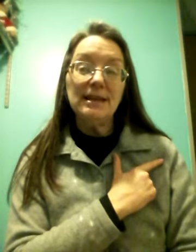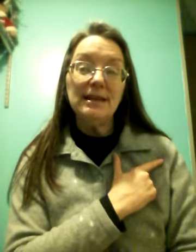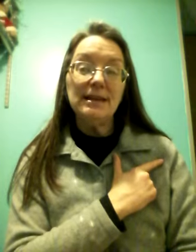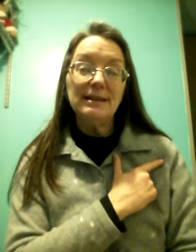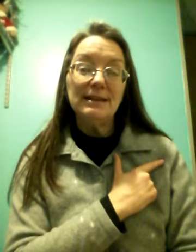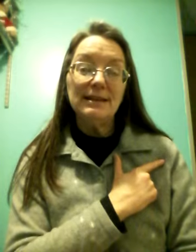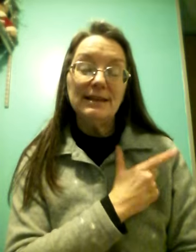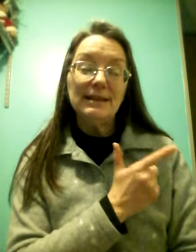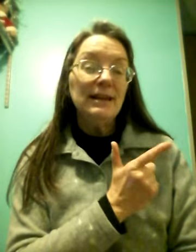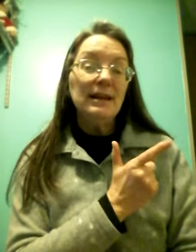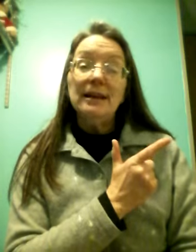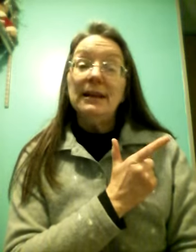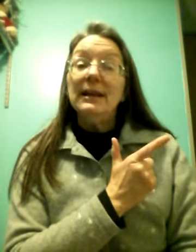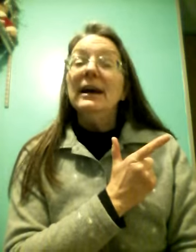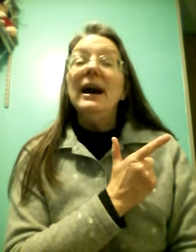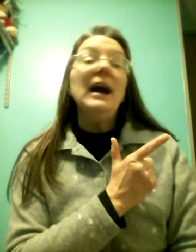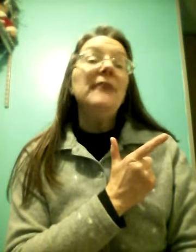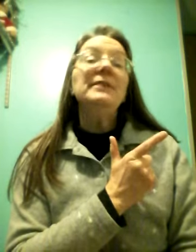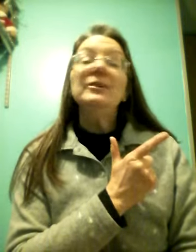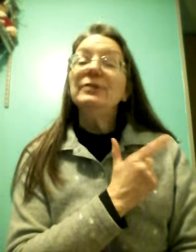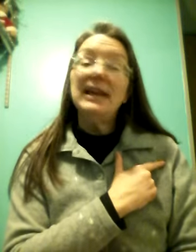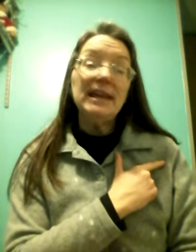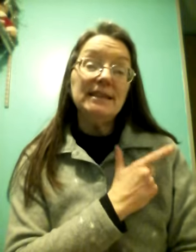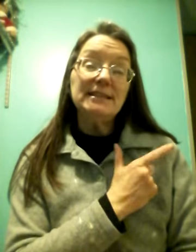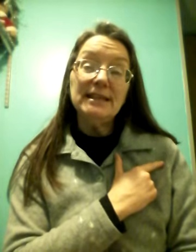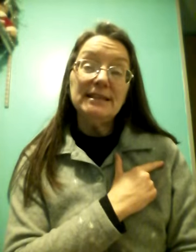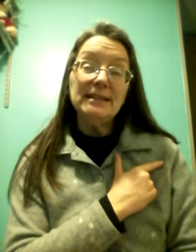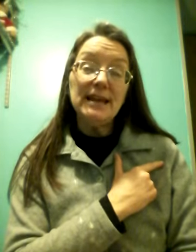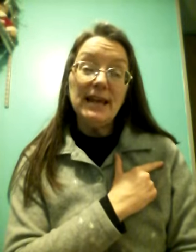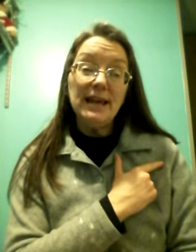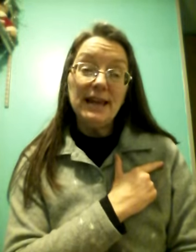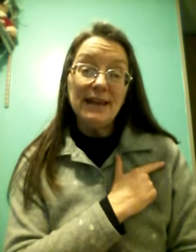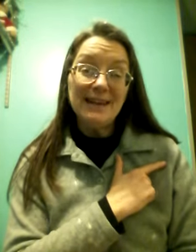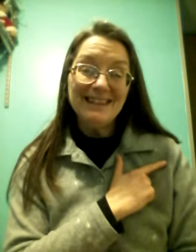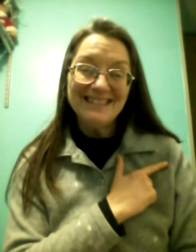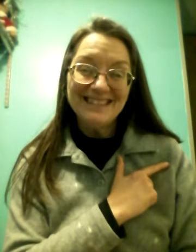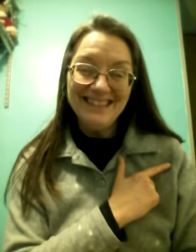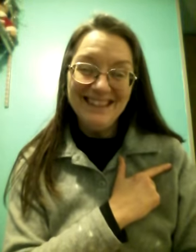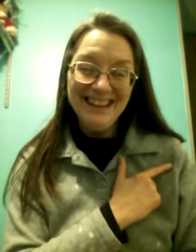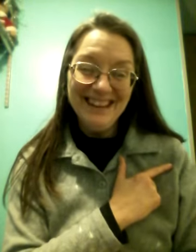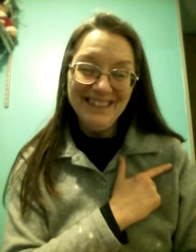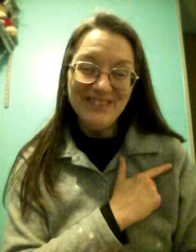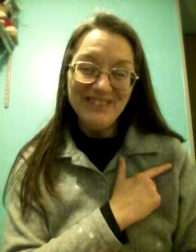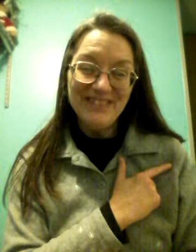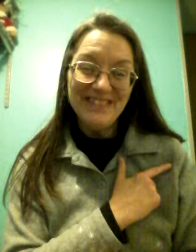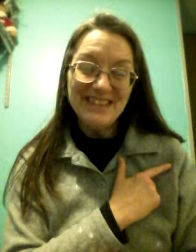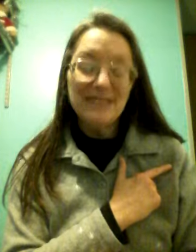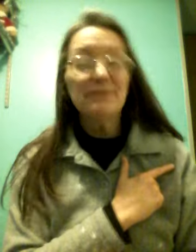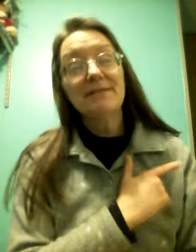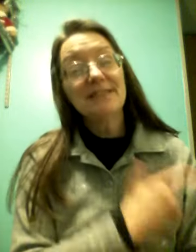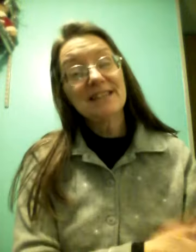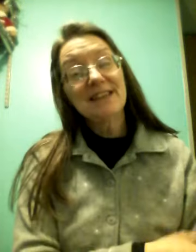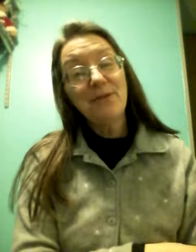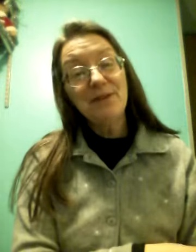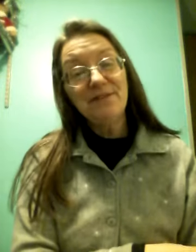Lazy. I feel lazy today. Yeah. Sometimes that's how we feel,